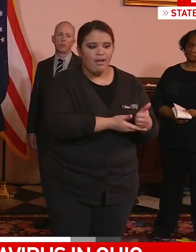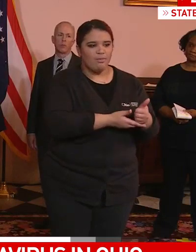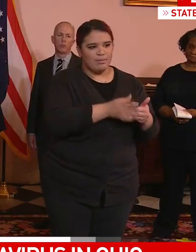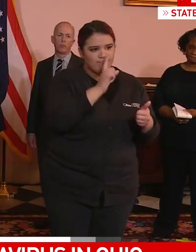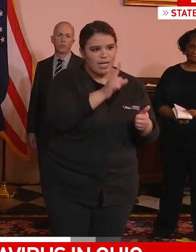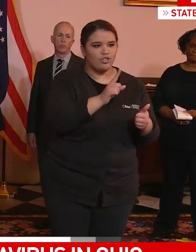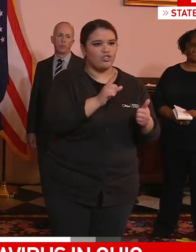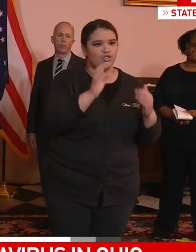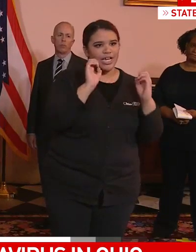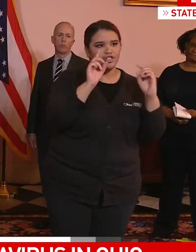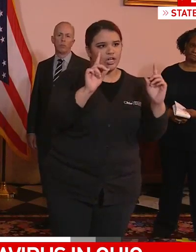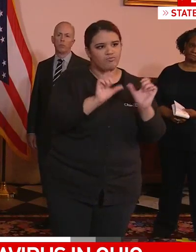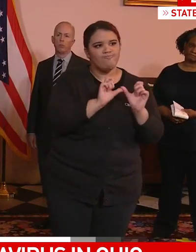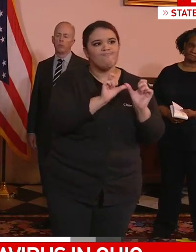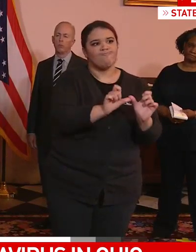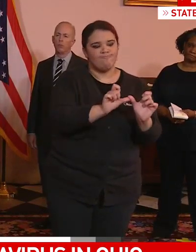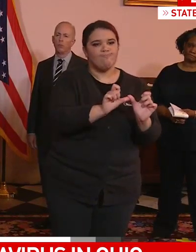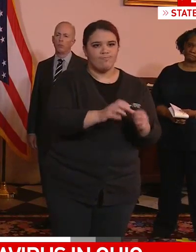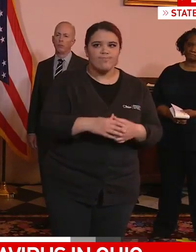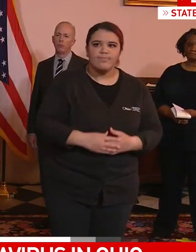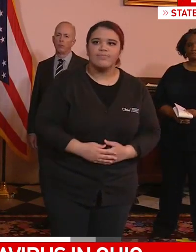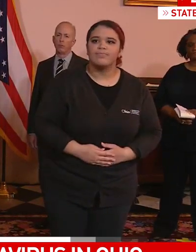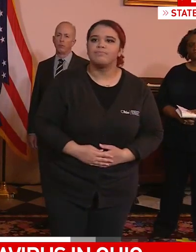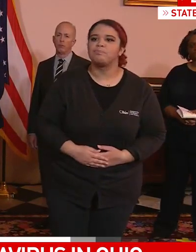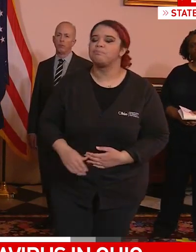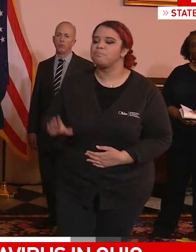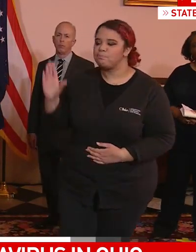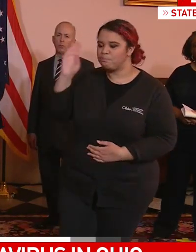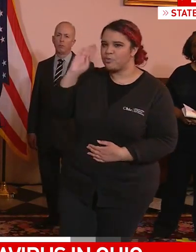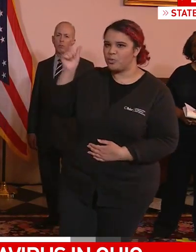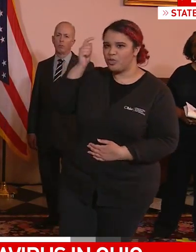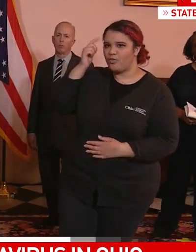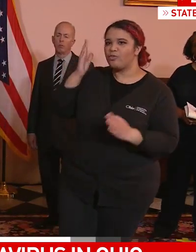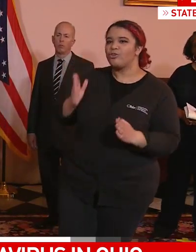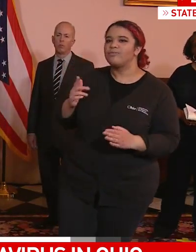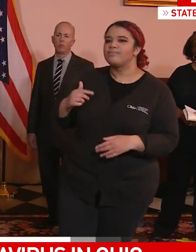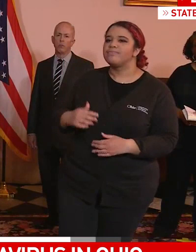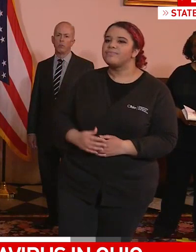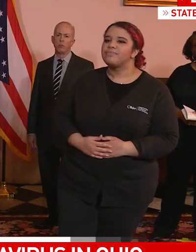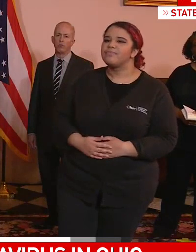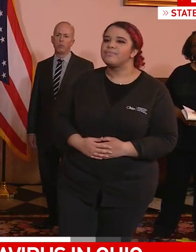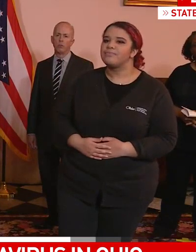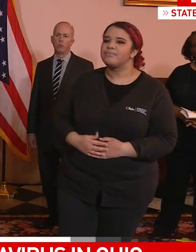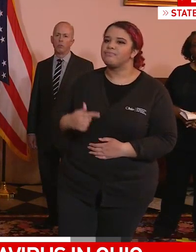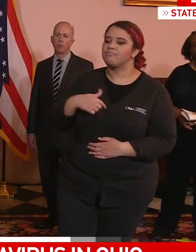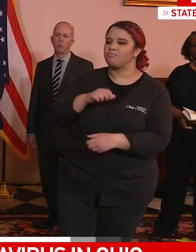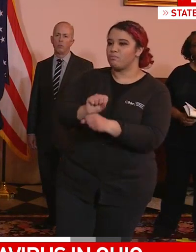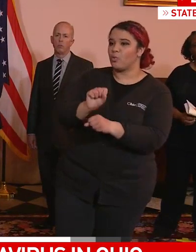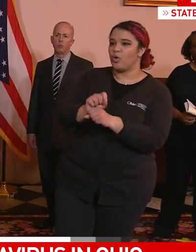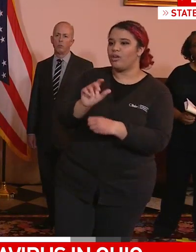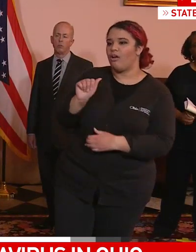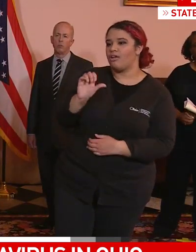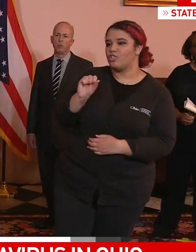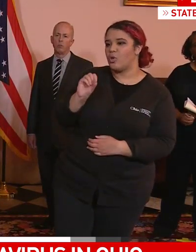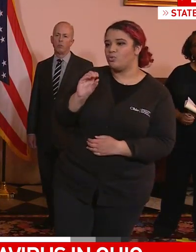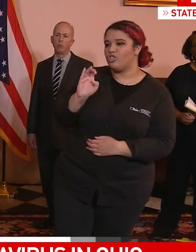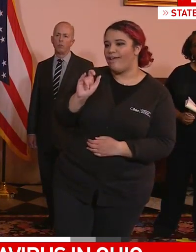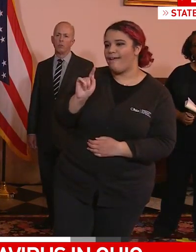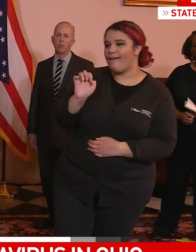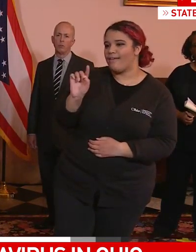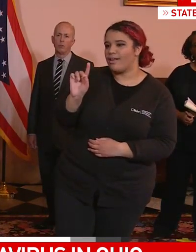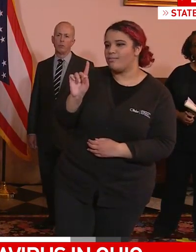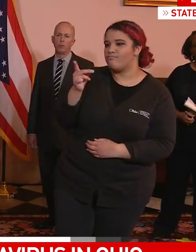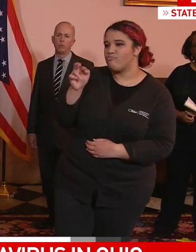forward. Thank you. Hi, Governor. Andrew Welsh-Huggins with the Associated Press. This is somewhat of